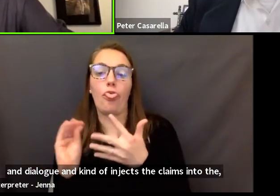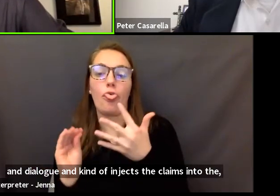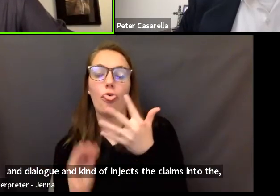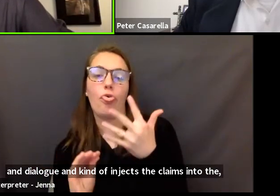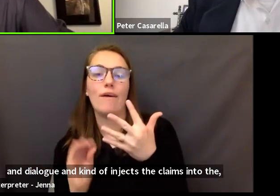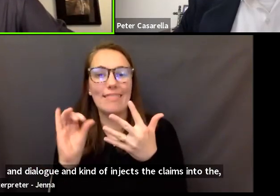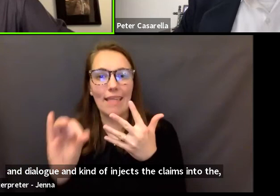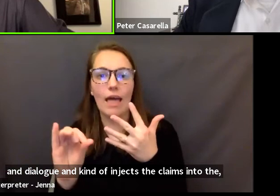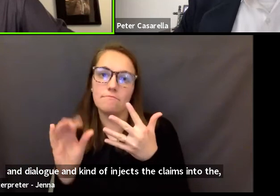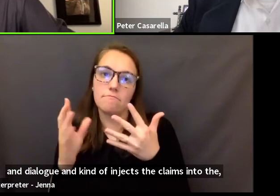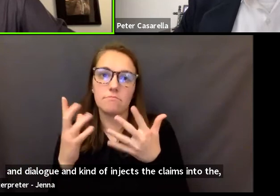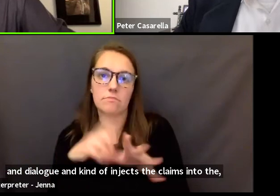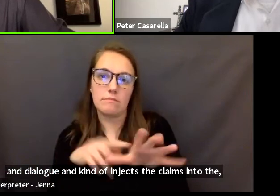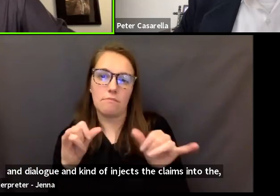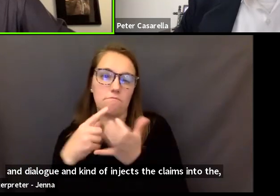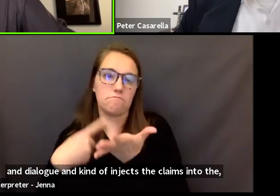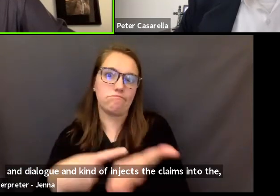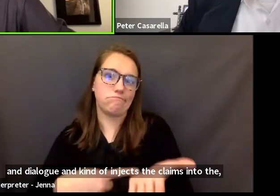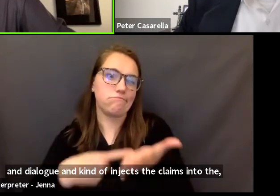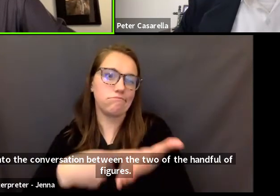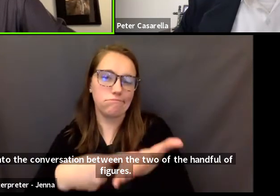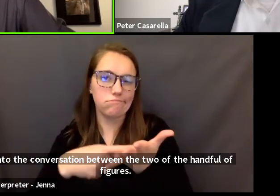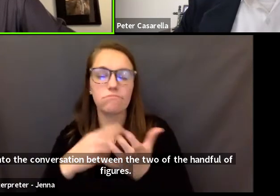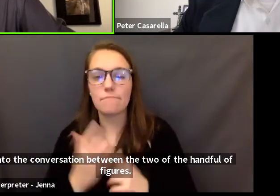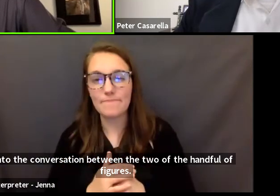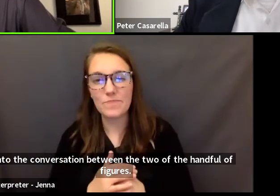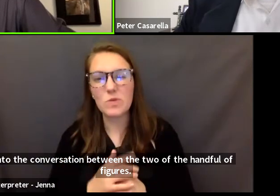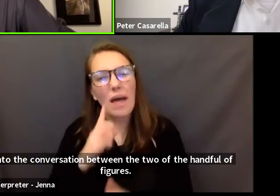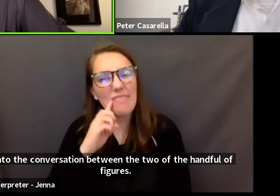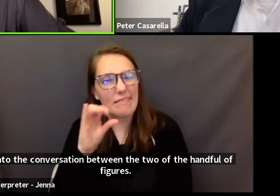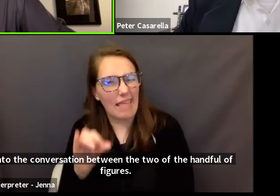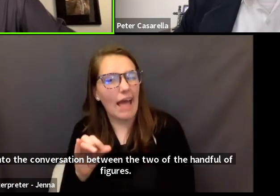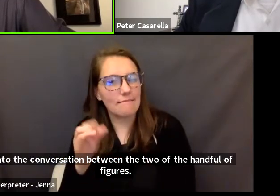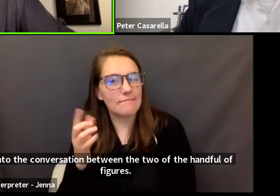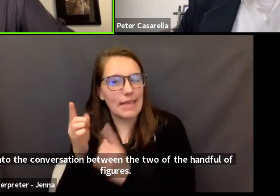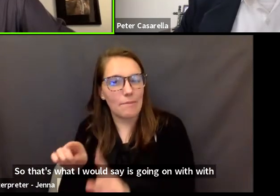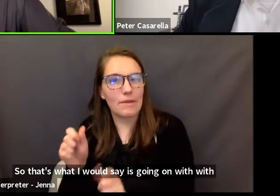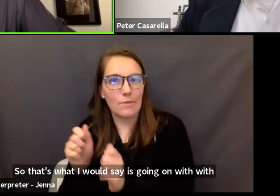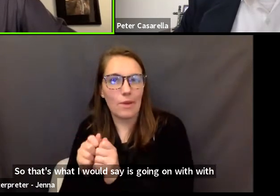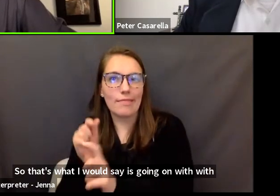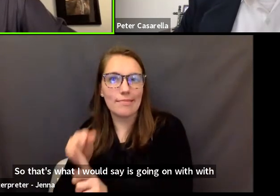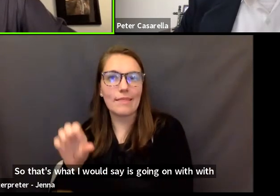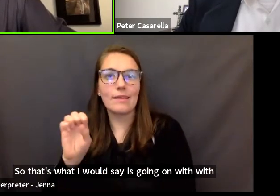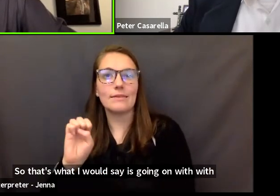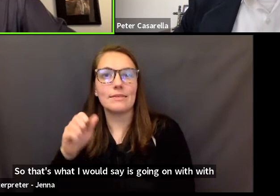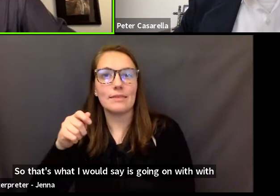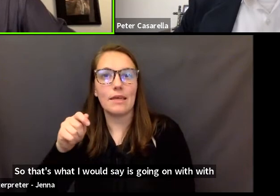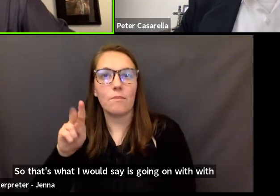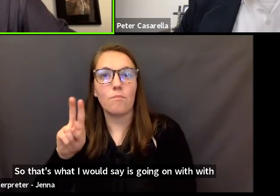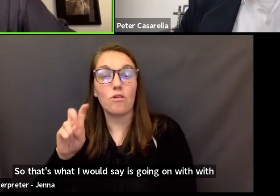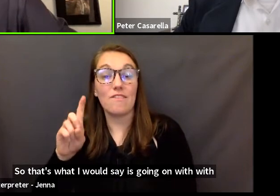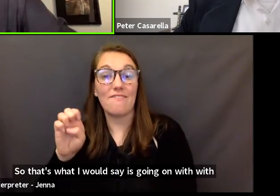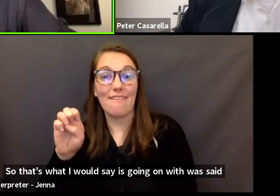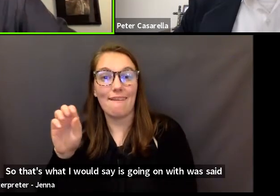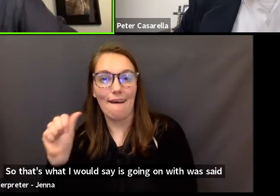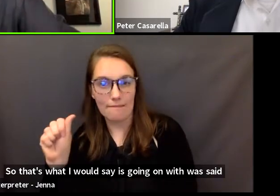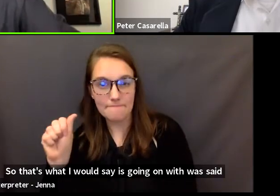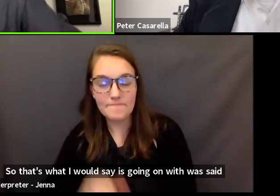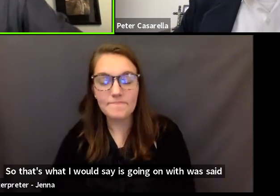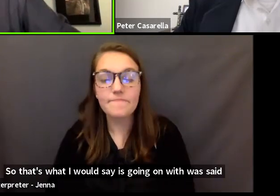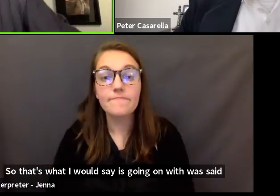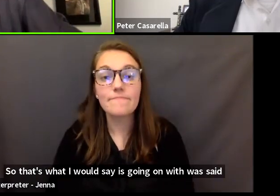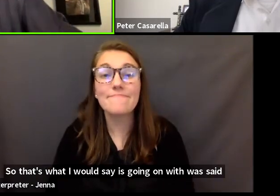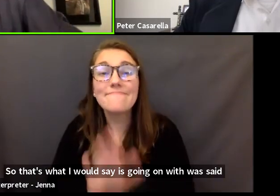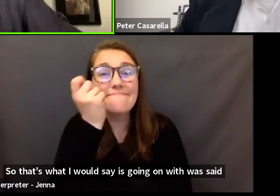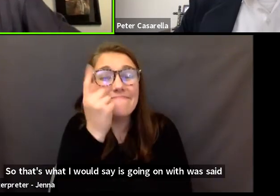of figures. So that's what I would say is going on with Sepúlveda. Now, but the problem, the challenge I